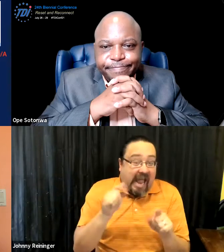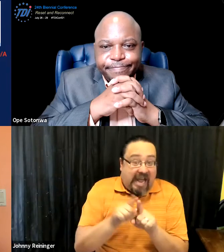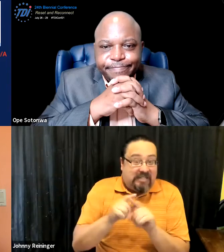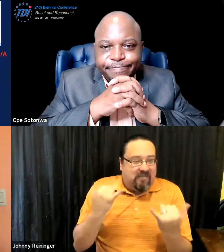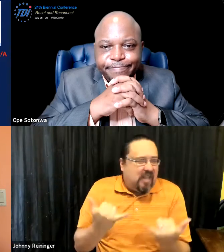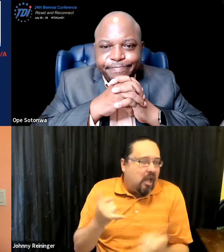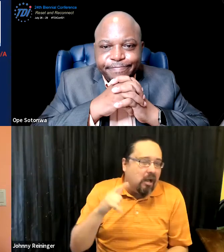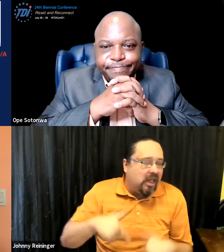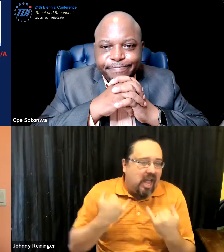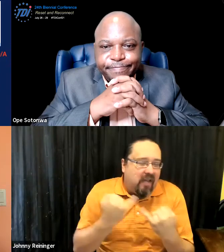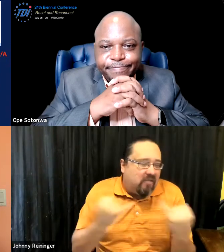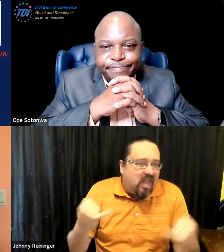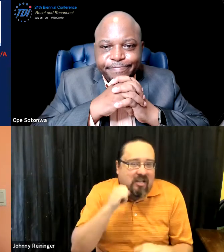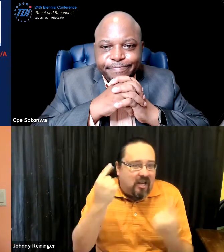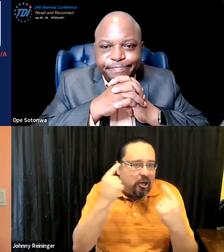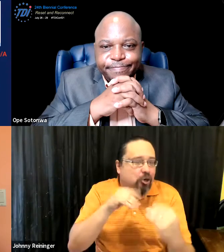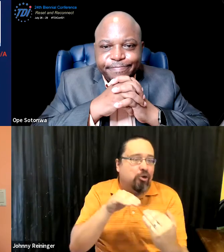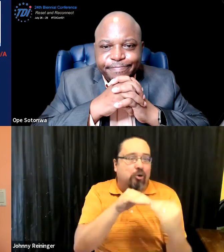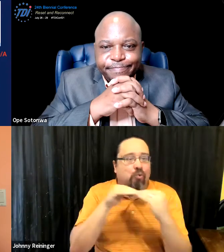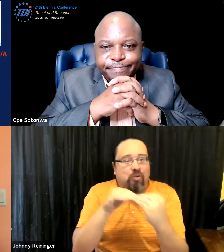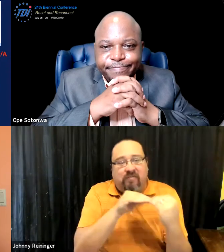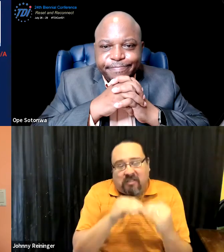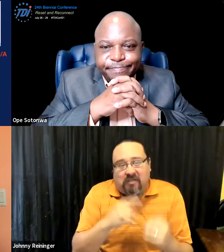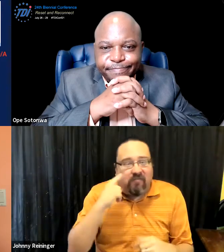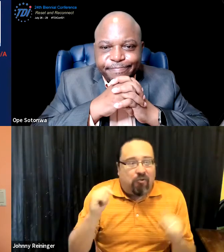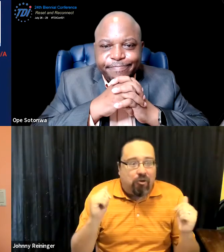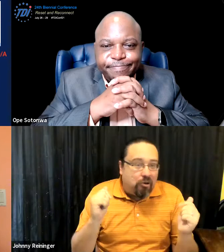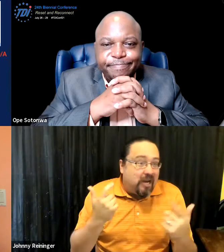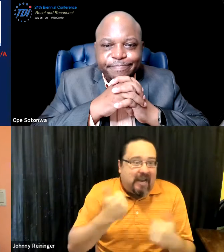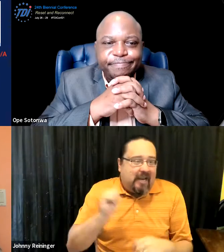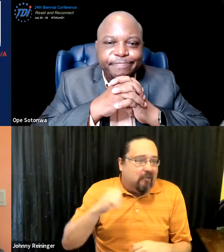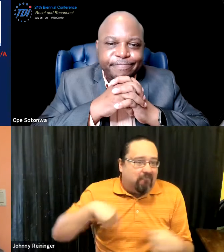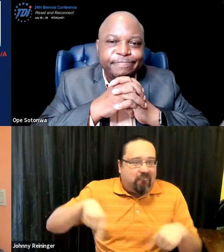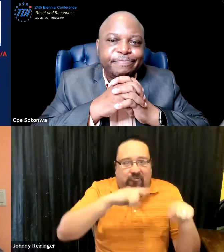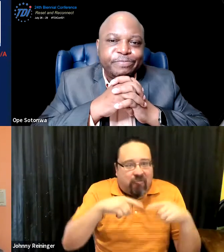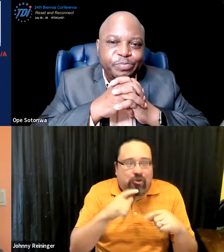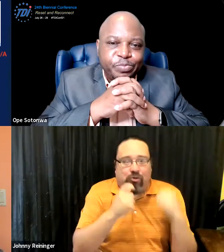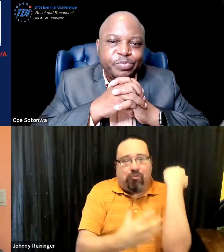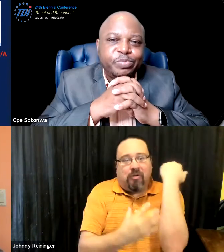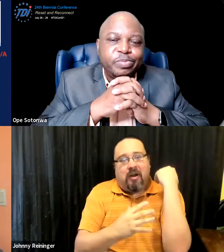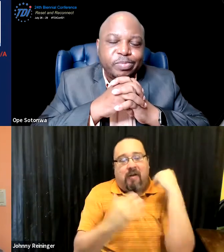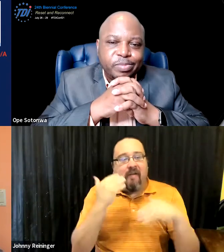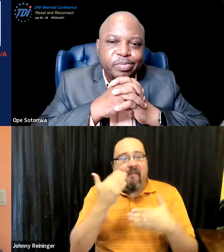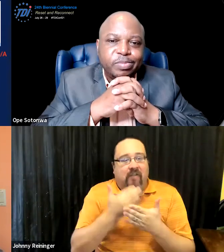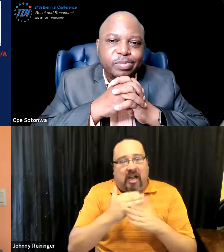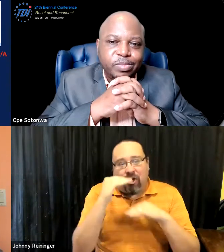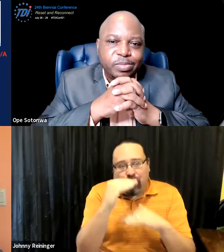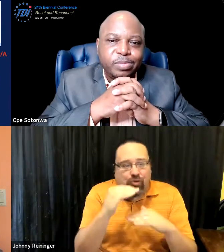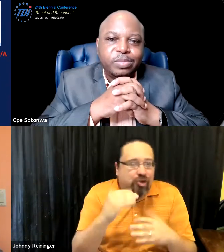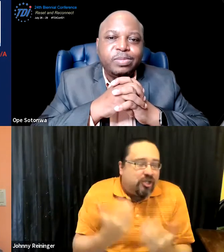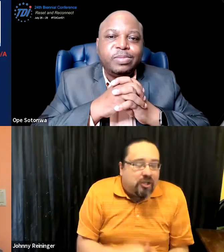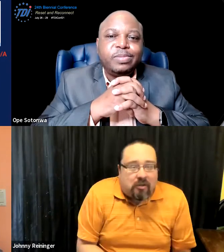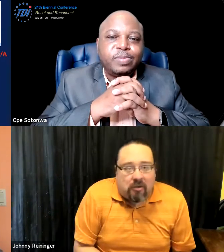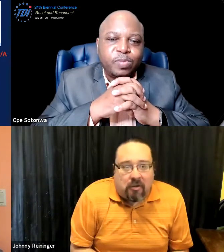that to be equivalent. But as of now, Lifeline is not considered equivalent services. Not for any of us